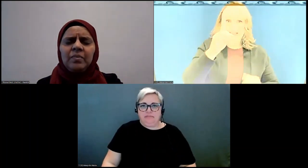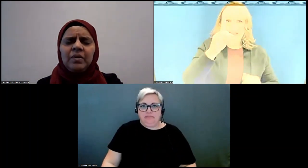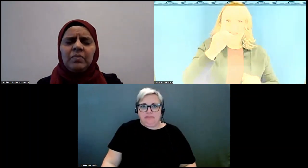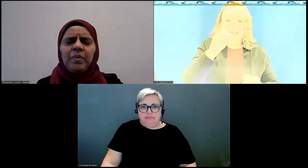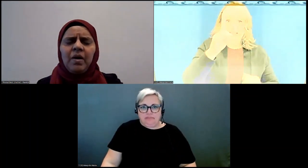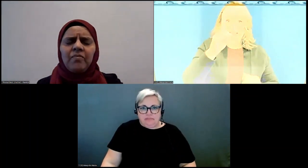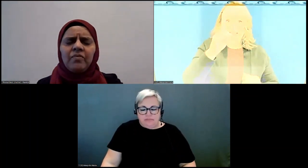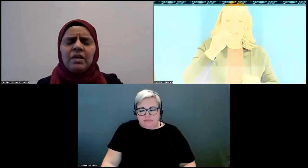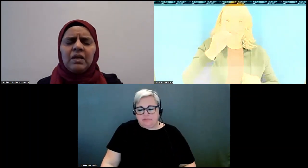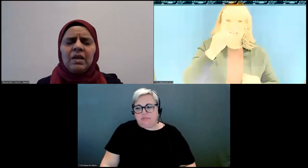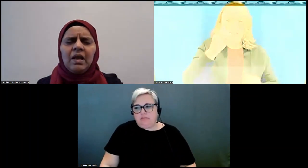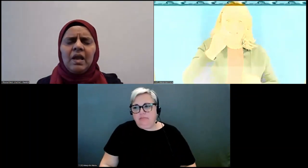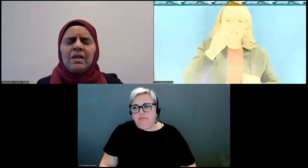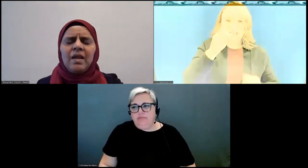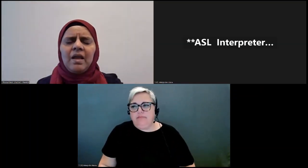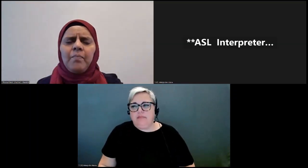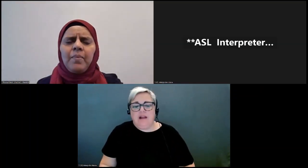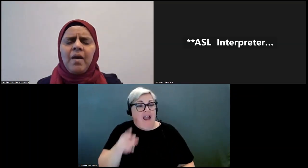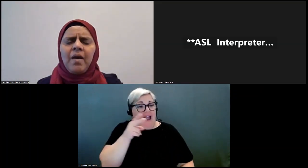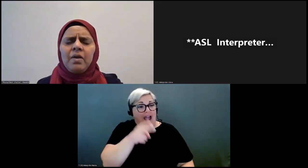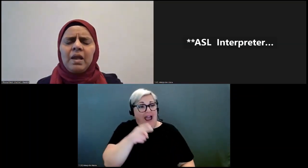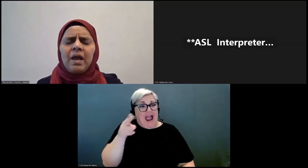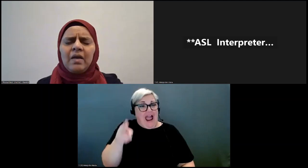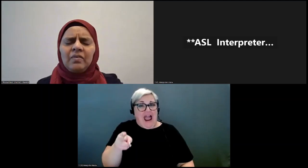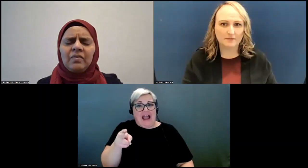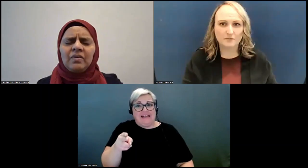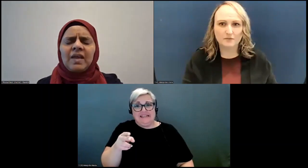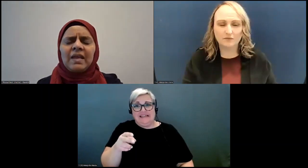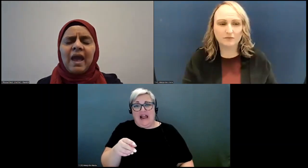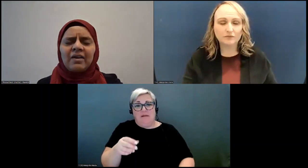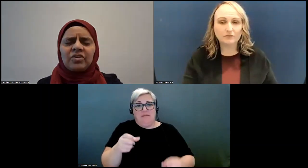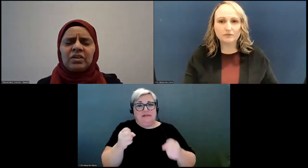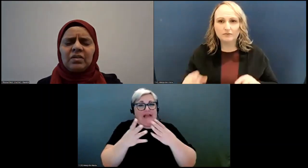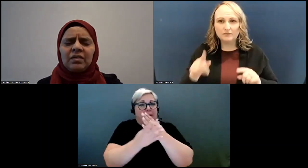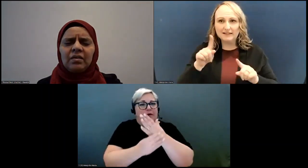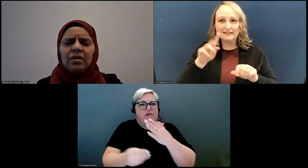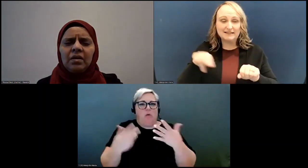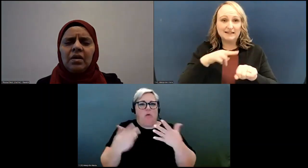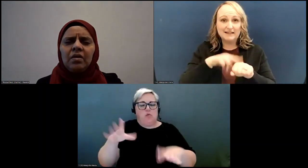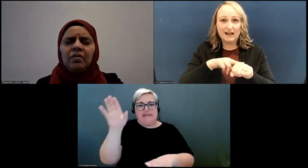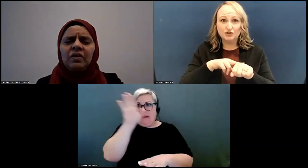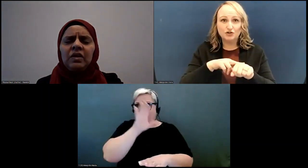spotlighting disability poverty and empowering us to take action.